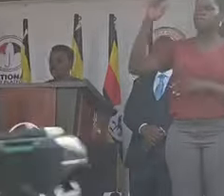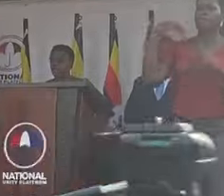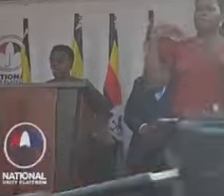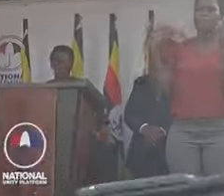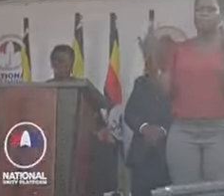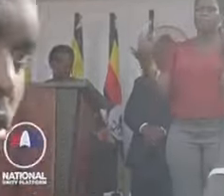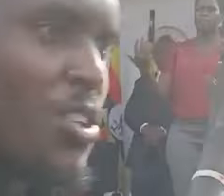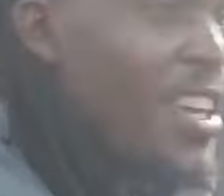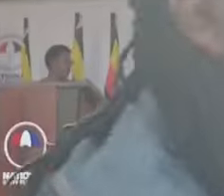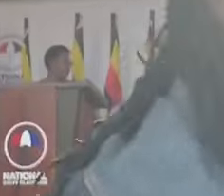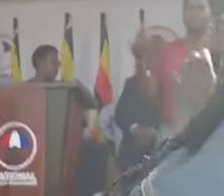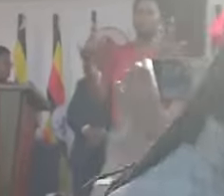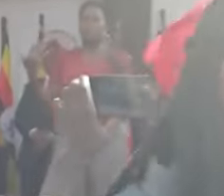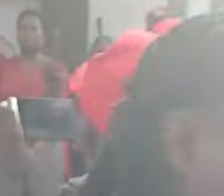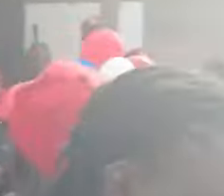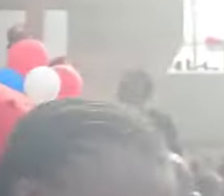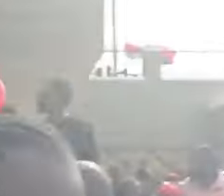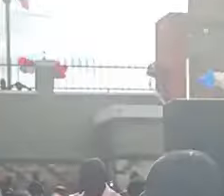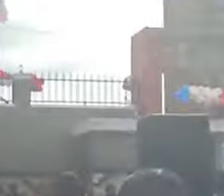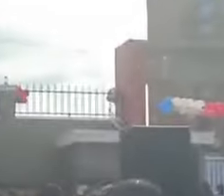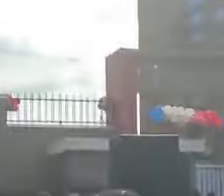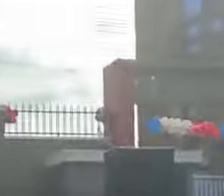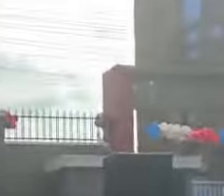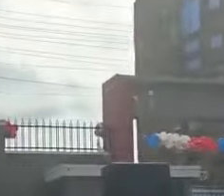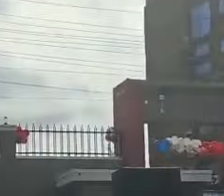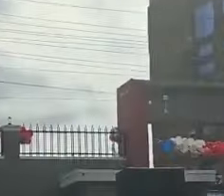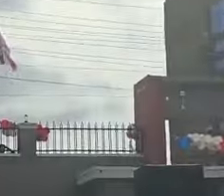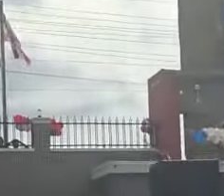in thy hands.